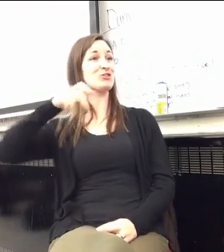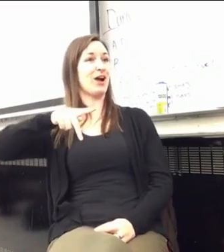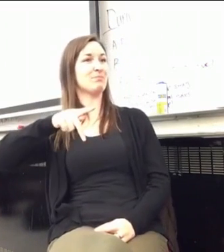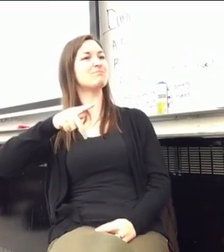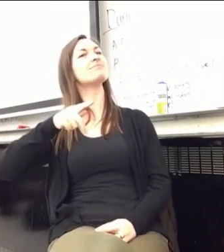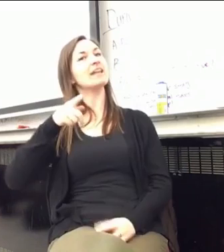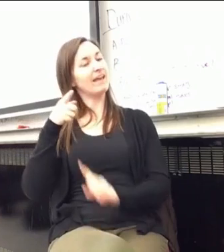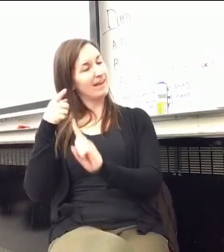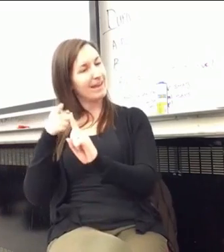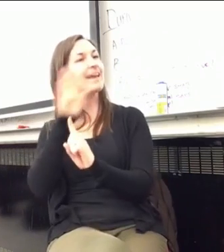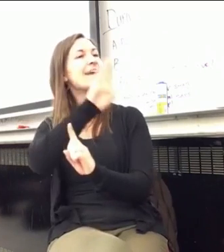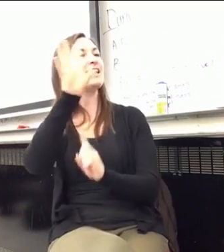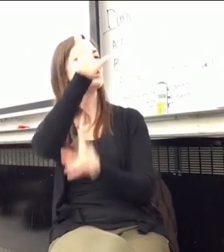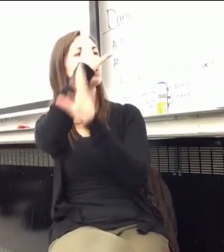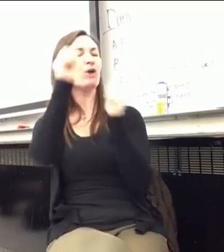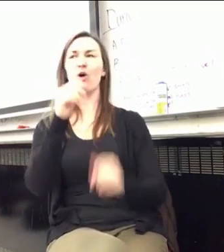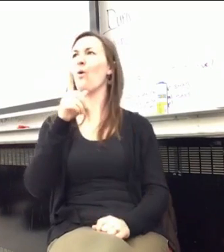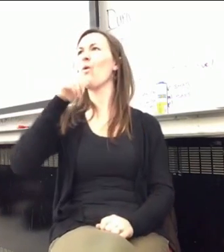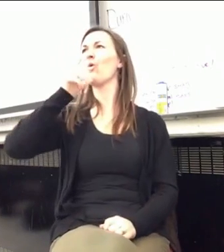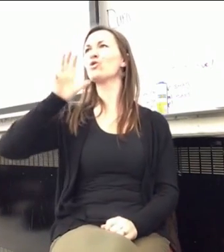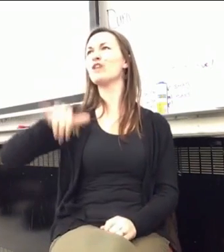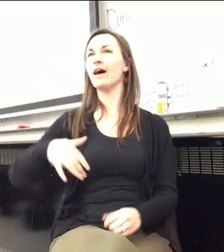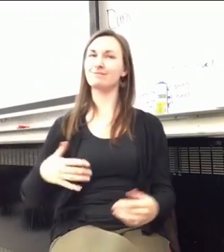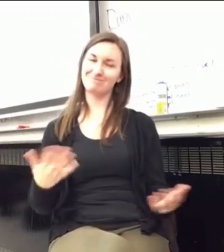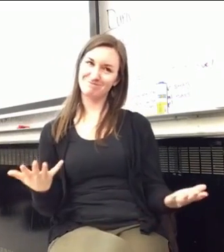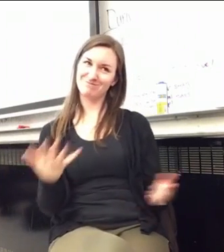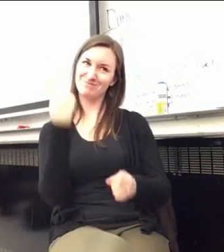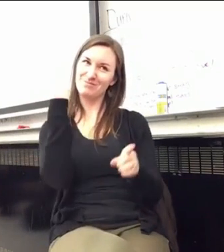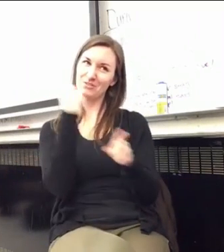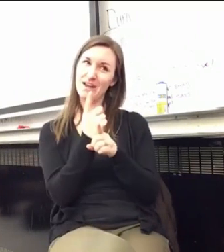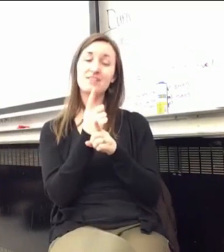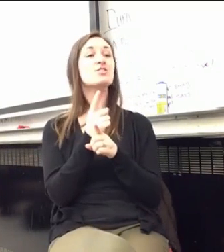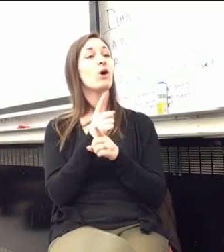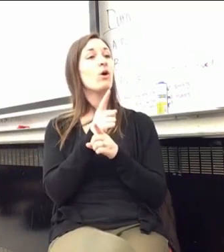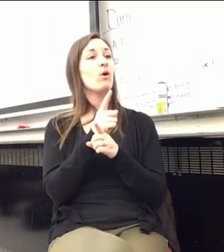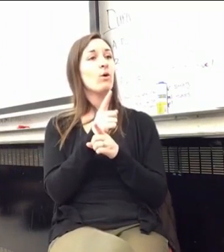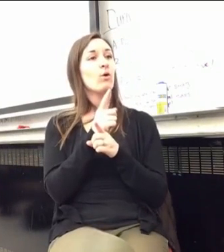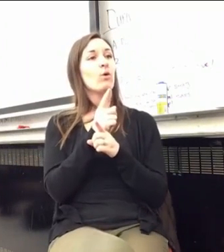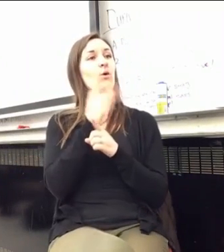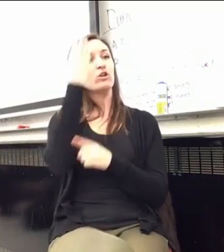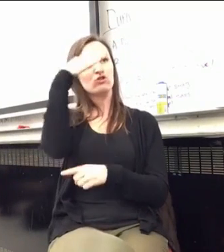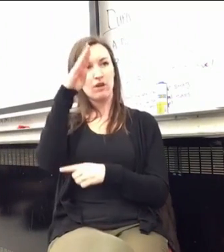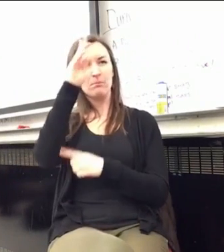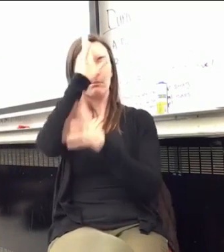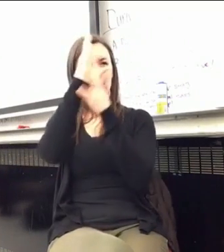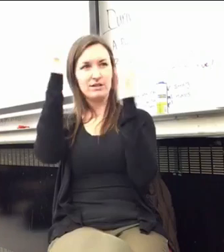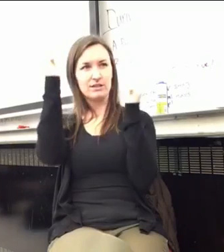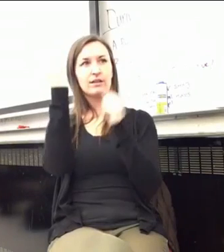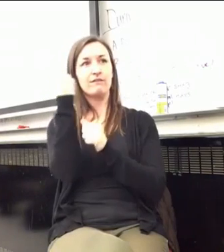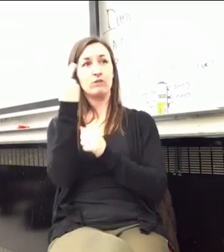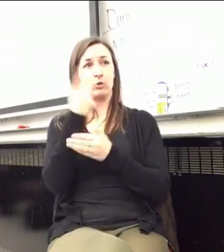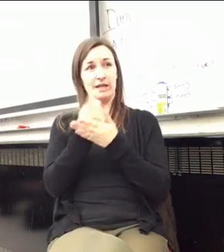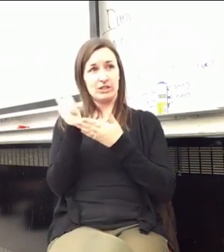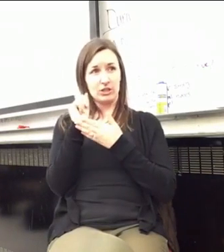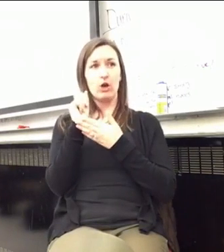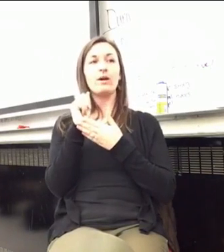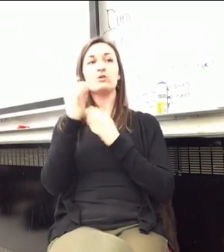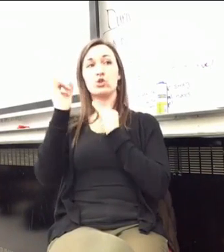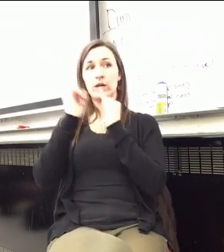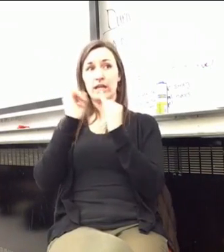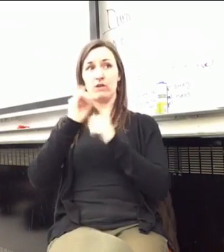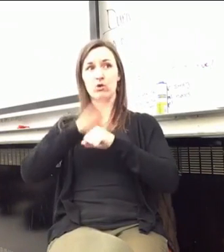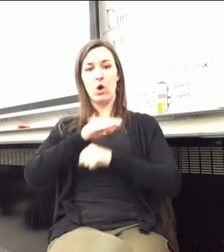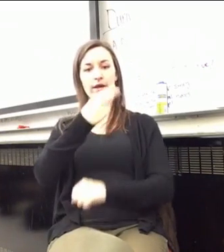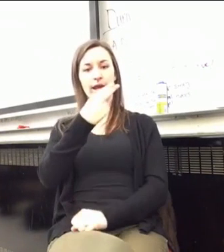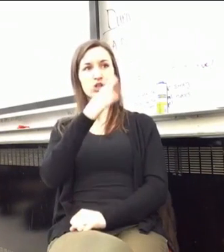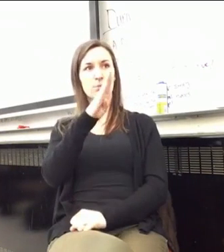he's on Wikipedia. I know, right? So, Donald Trump a couple weeks ago was doing an interview on HBO, and nobody